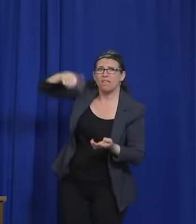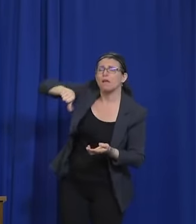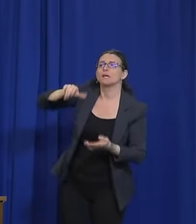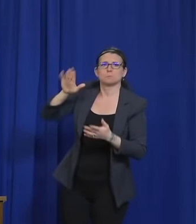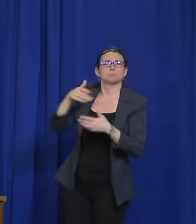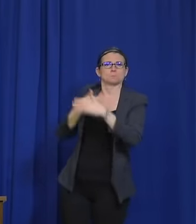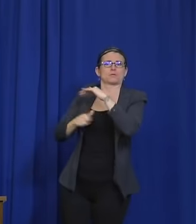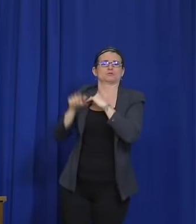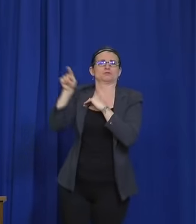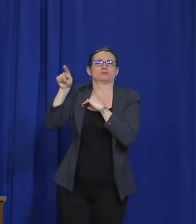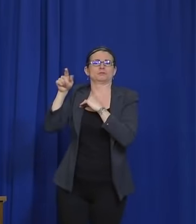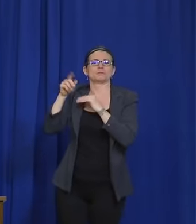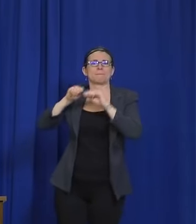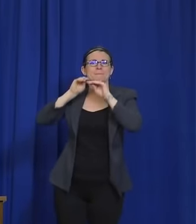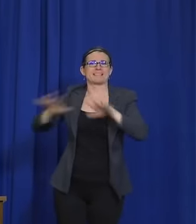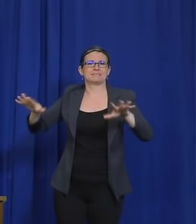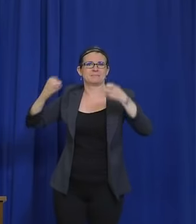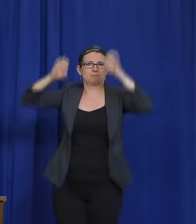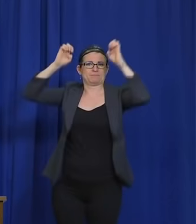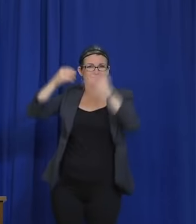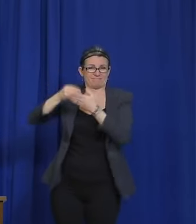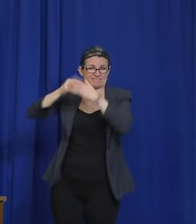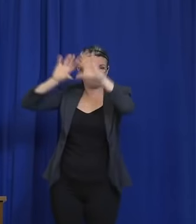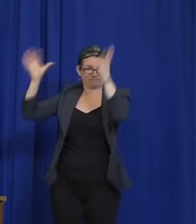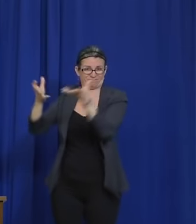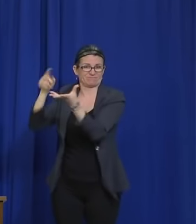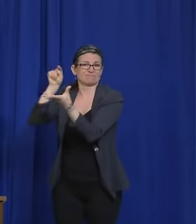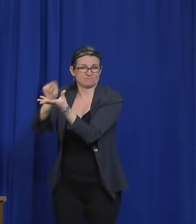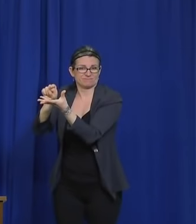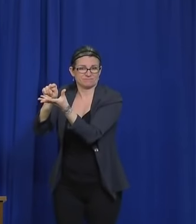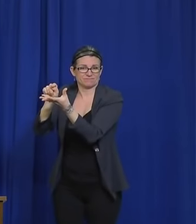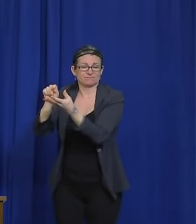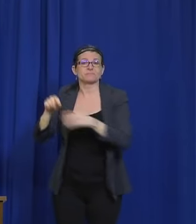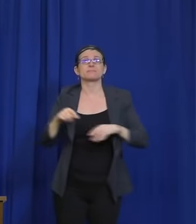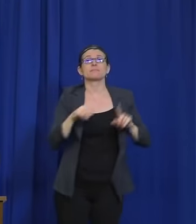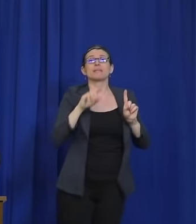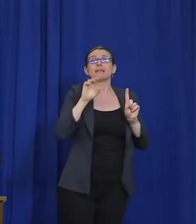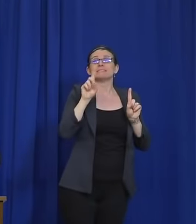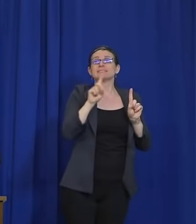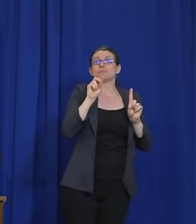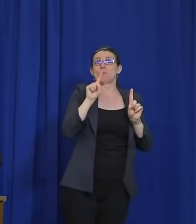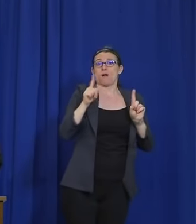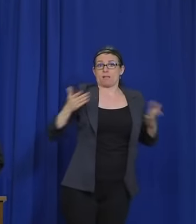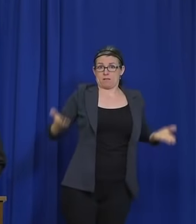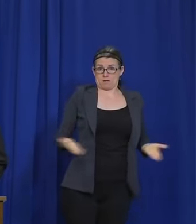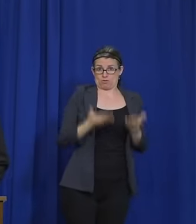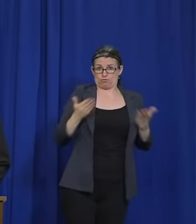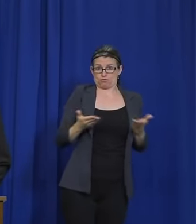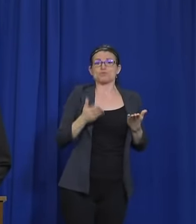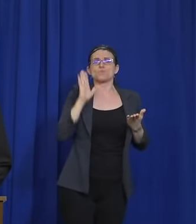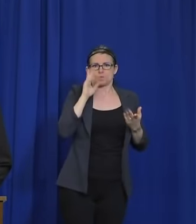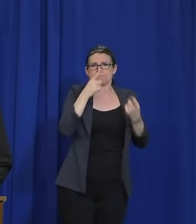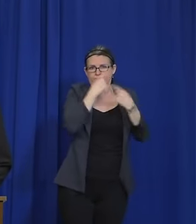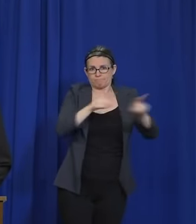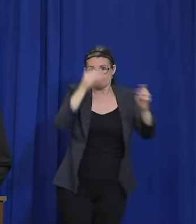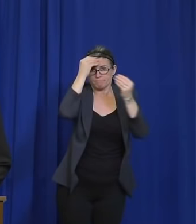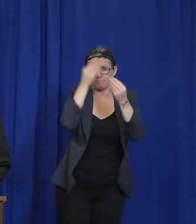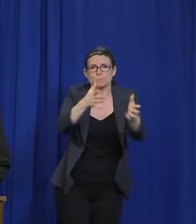be releasing the timeline this week for Maine's rollout of the Pandemic Unemployment Assistance